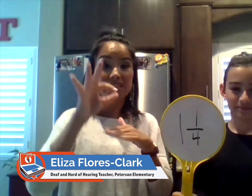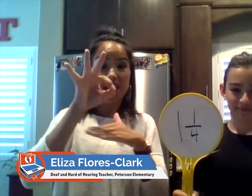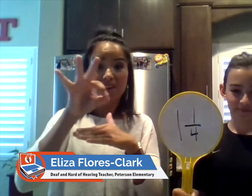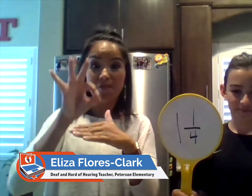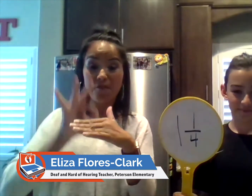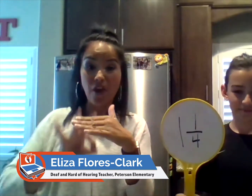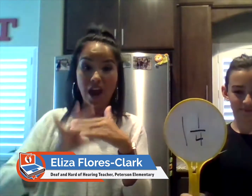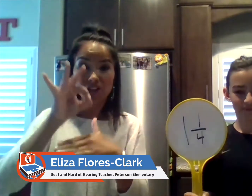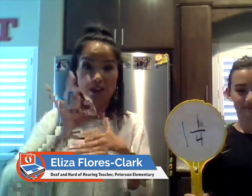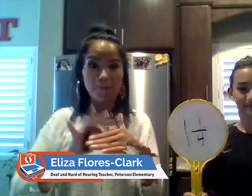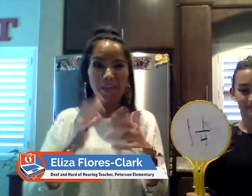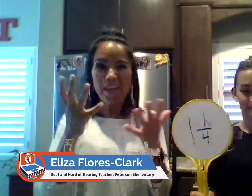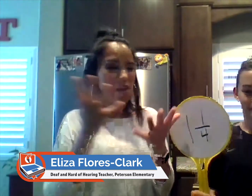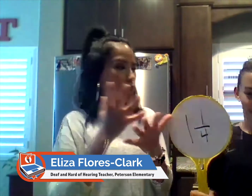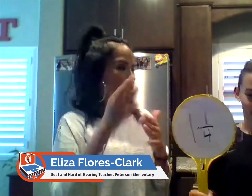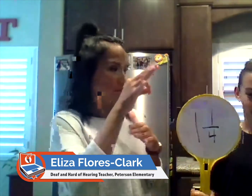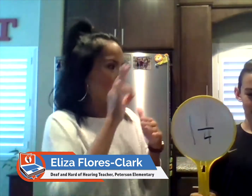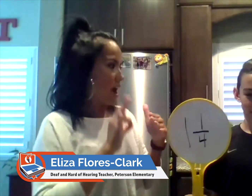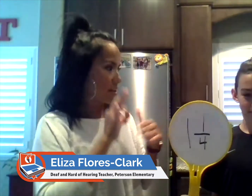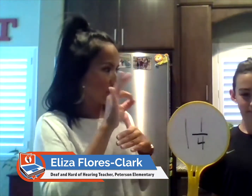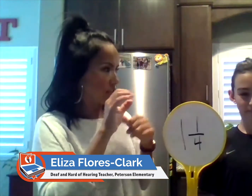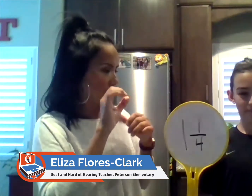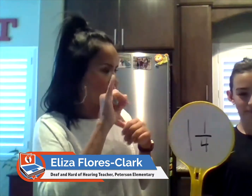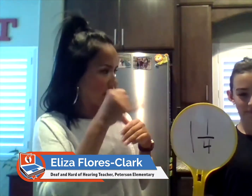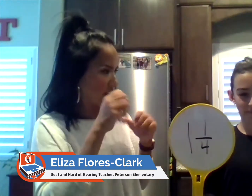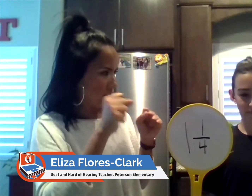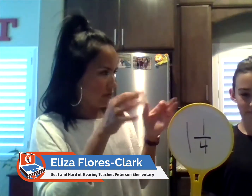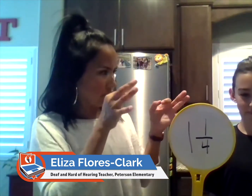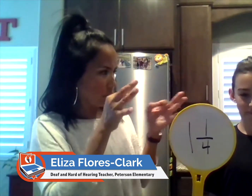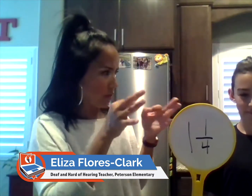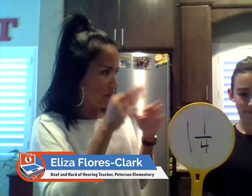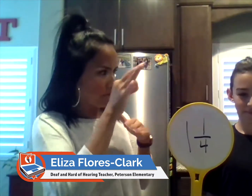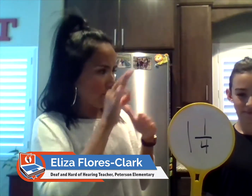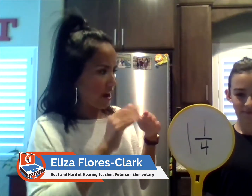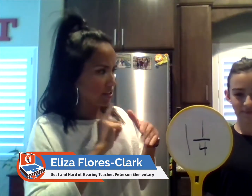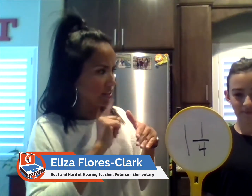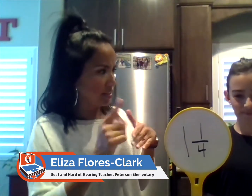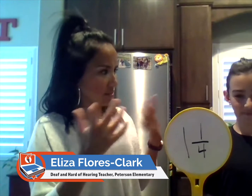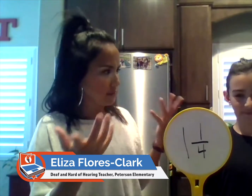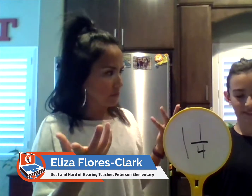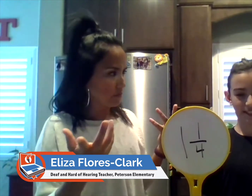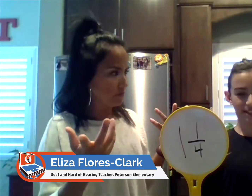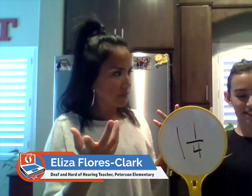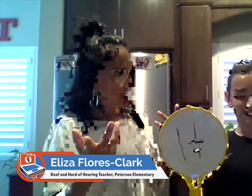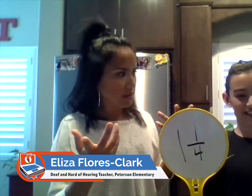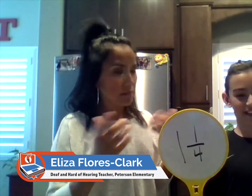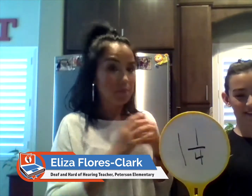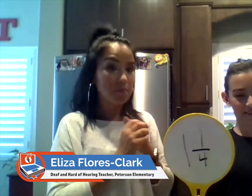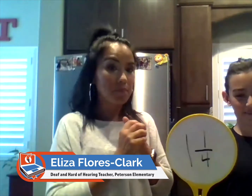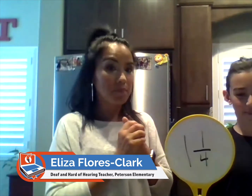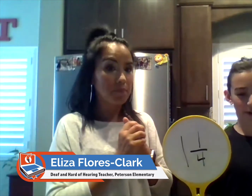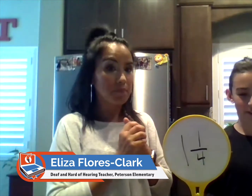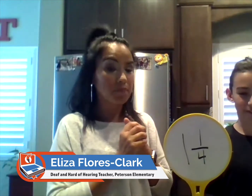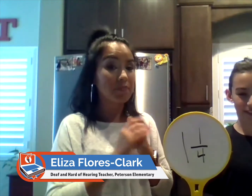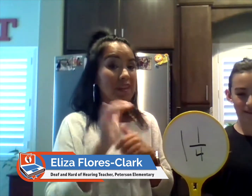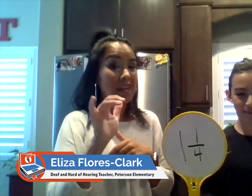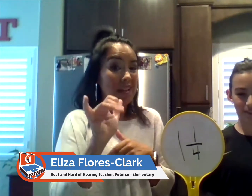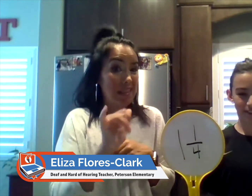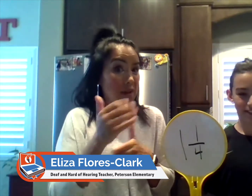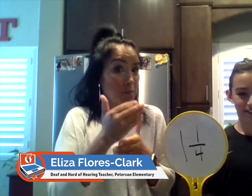a fraction. And what's a fraction, Jaden? Can you explain what a fraction is? It's like part of a number